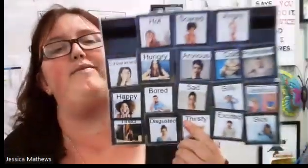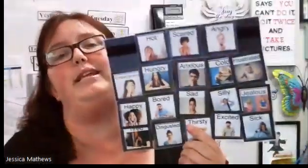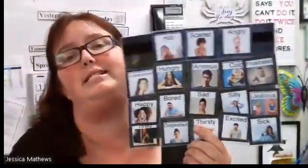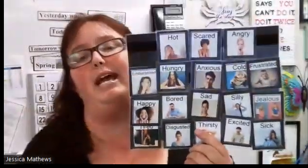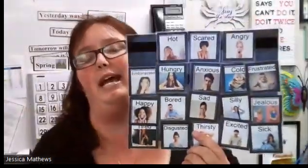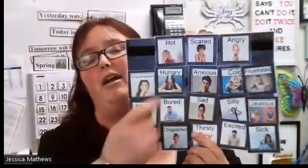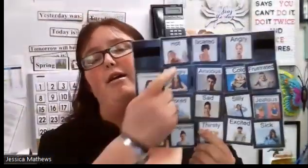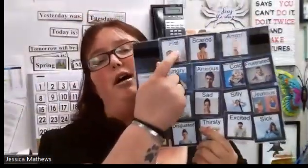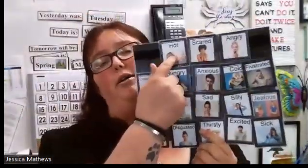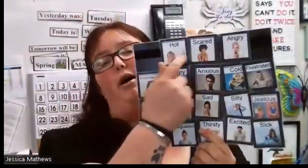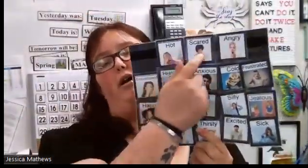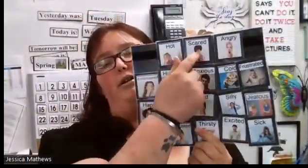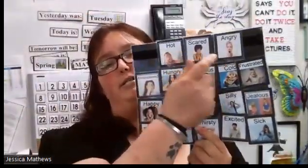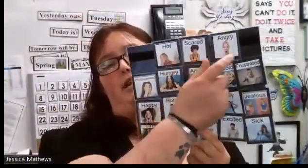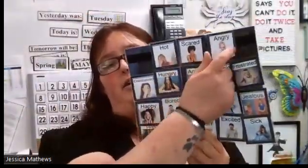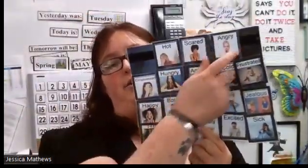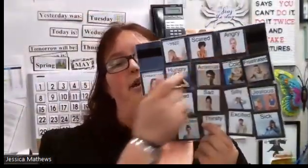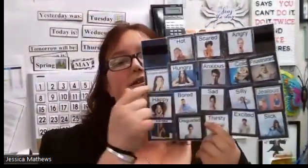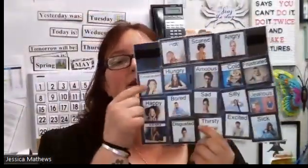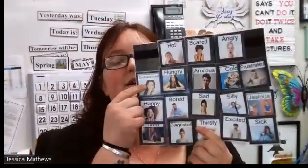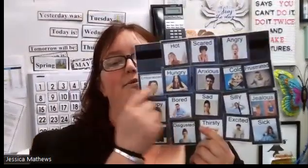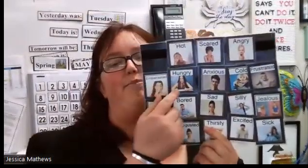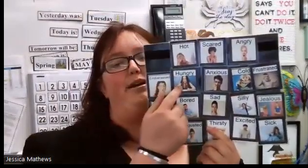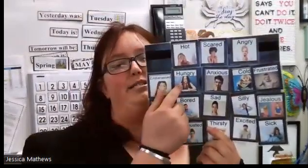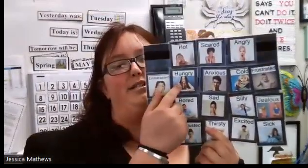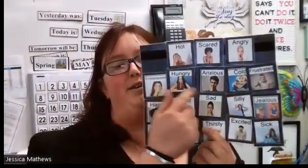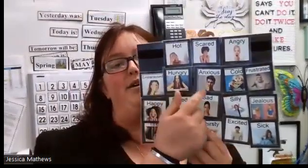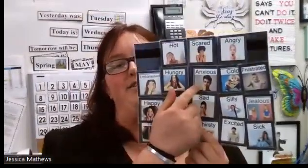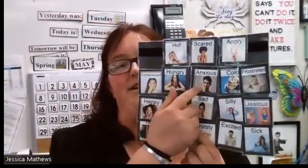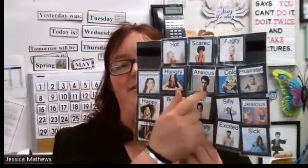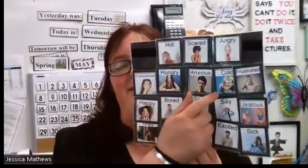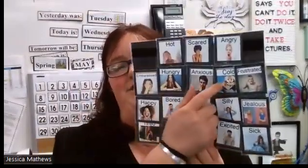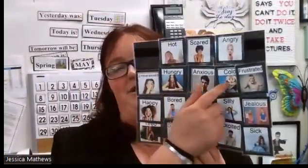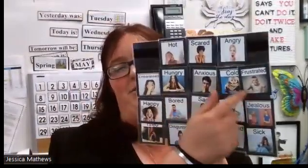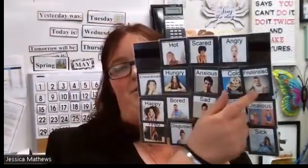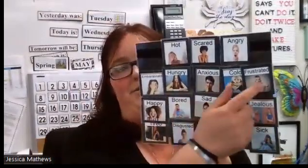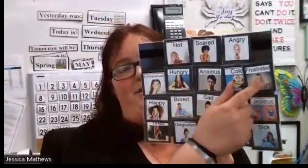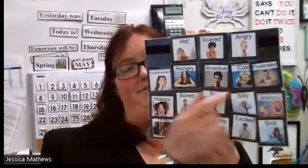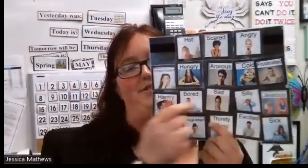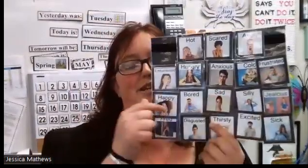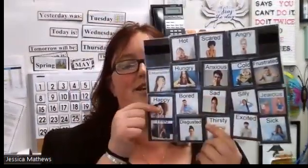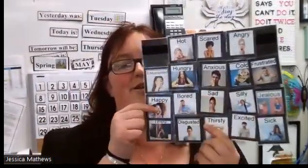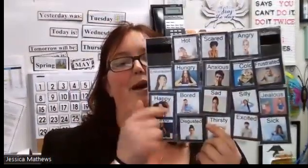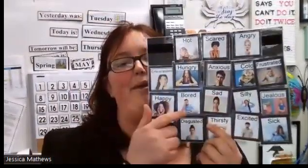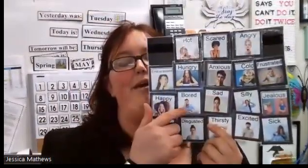we feeling today? Are you hot? Are you scared? Are you angry? Are you embarrassed? Are you hungry? Are you anxious? Are you cold? Are you frustrated? Are you happy?